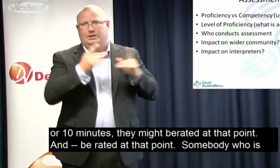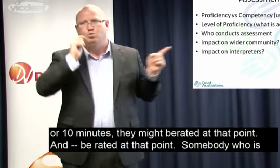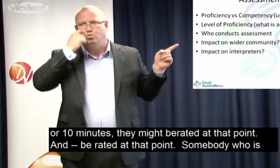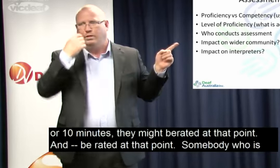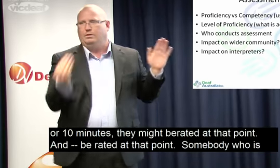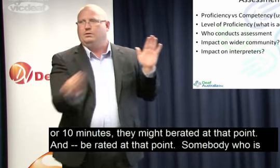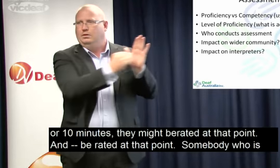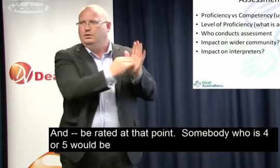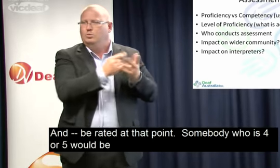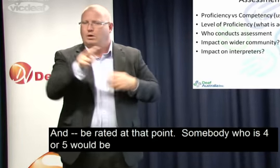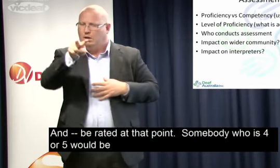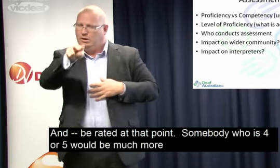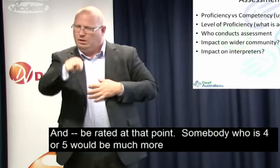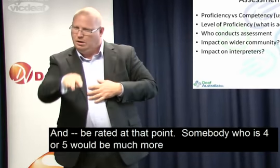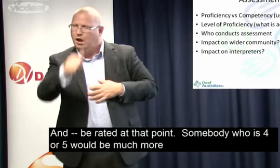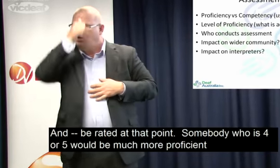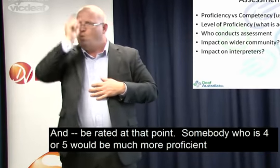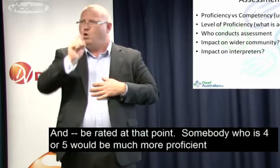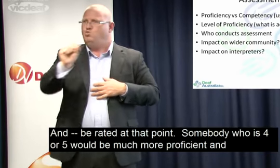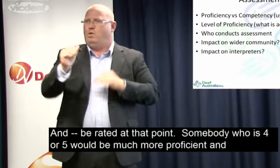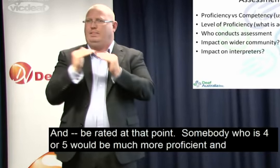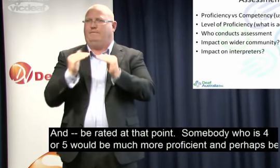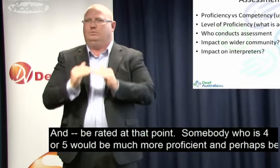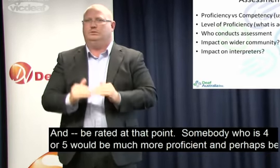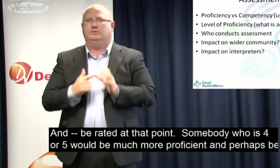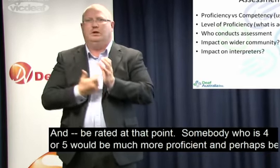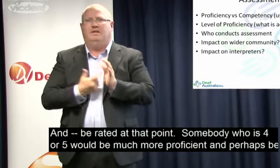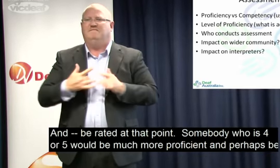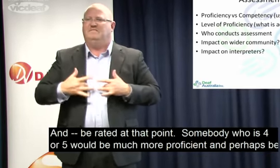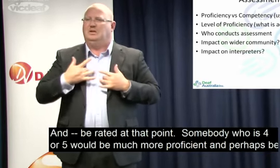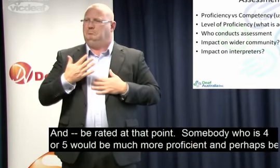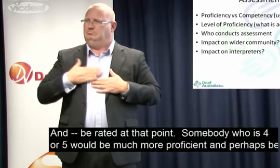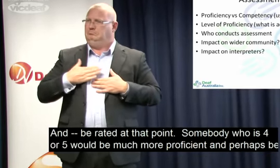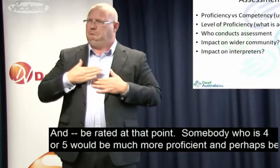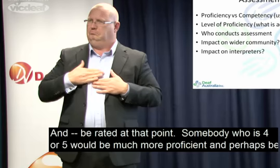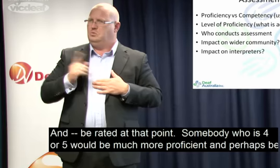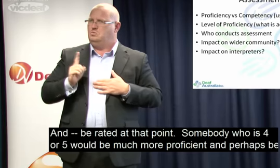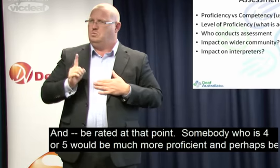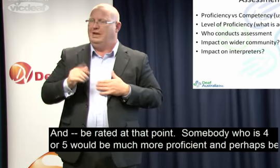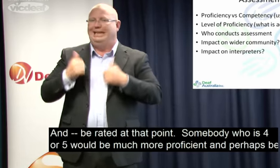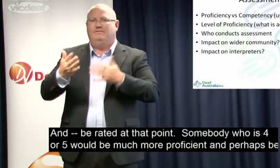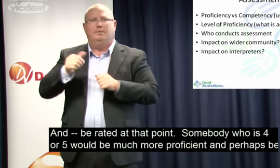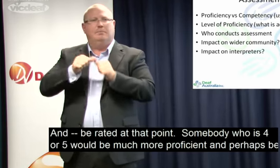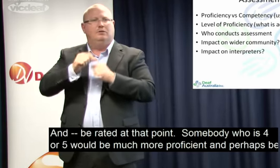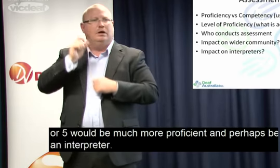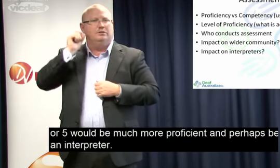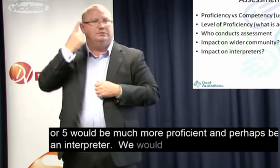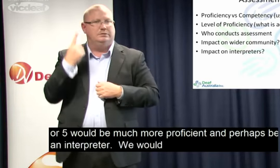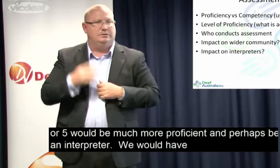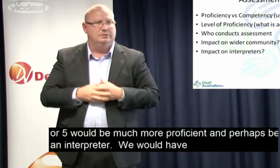have demonstration videos to highlight those differences so that they could compare with what your level of proficiency is and to